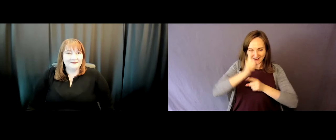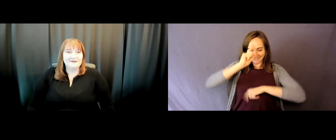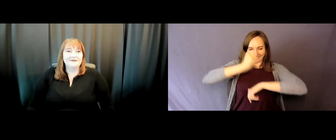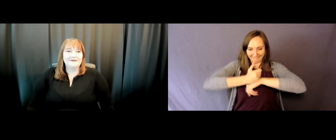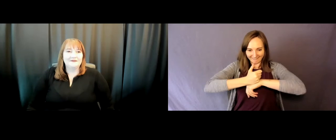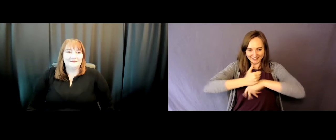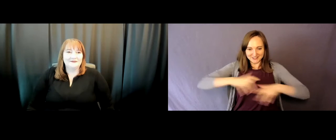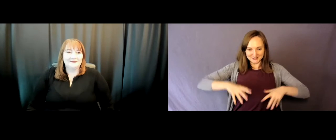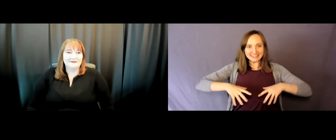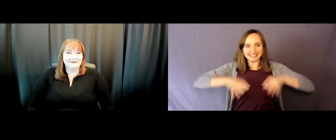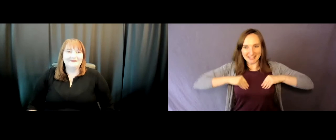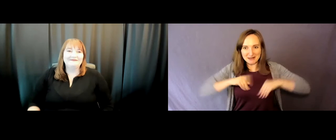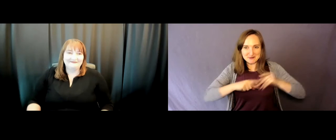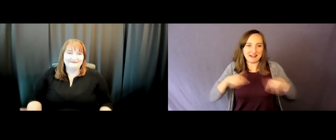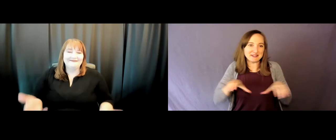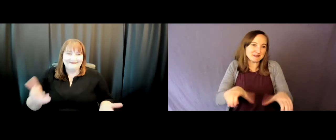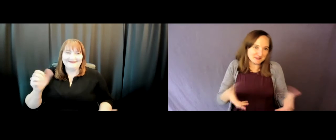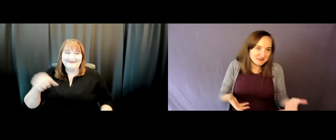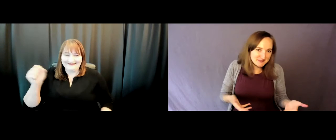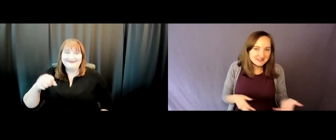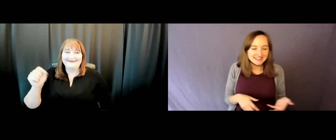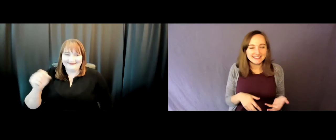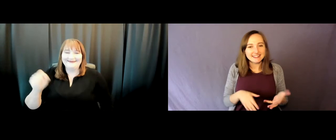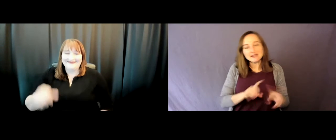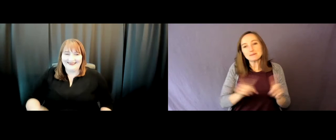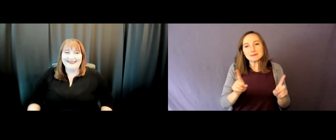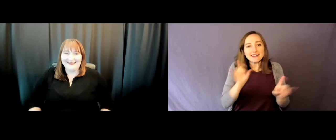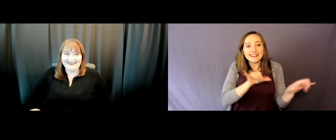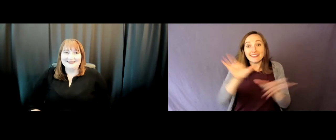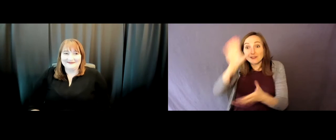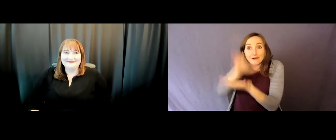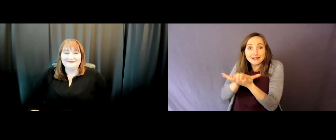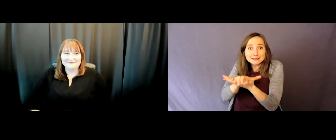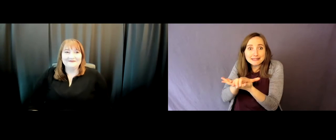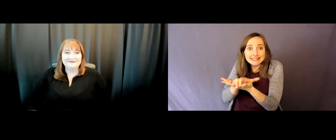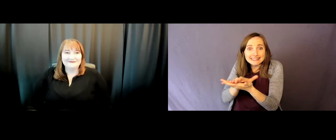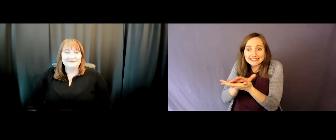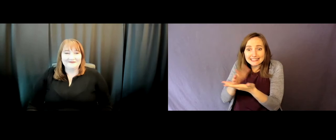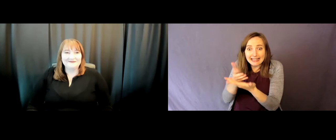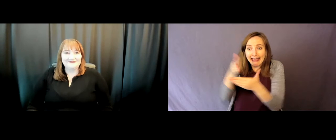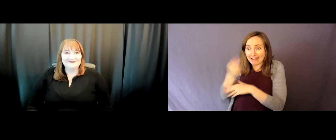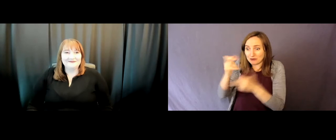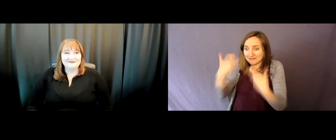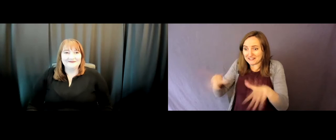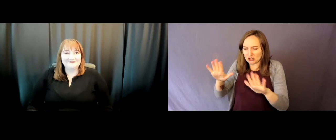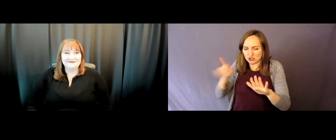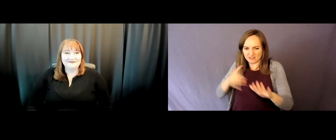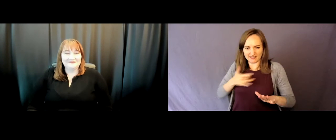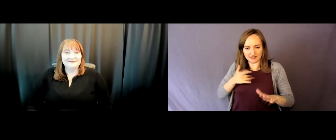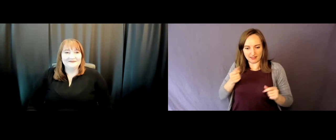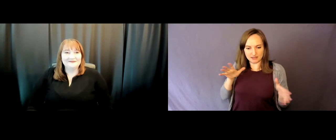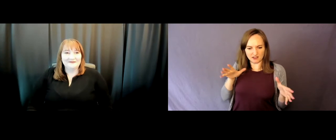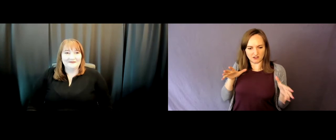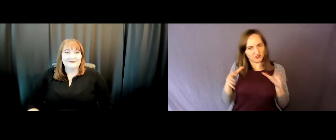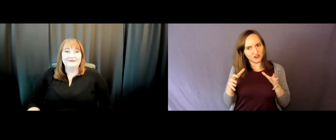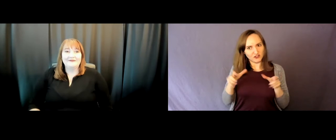totally accepting of what I'm doing. Yeah. But like your husband said, like after he got it done, he felt a shift.